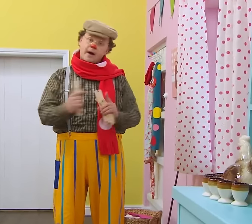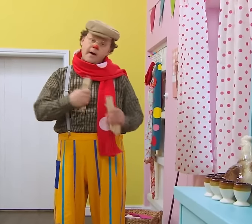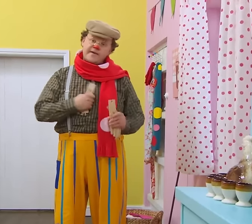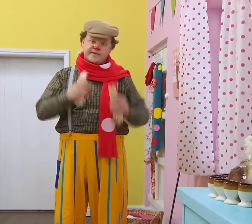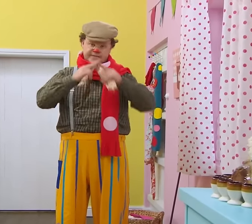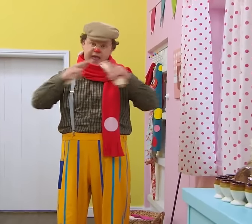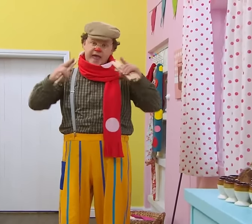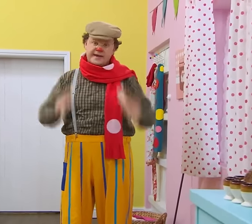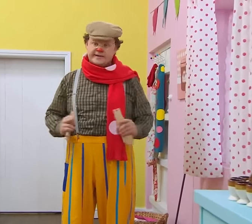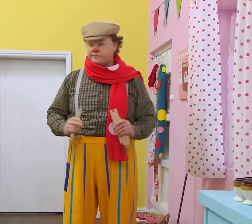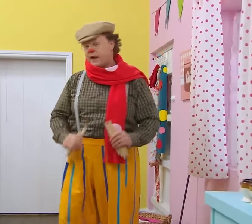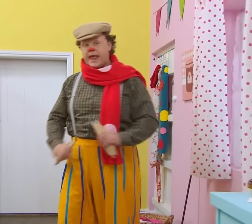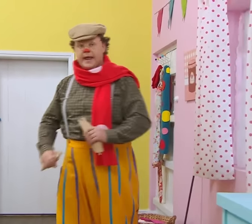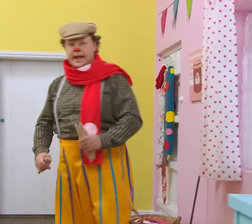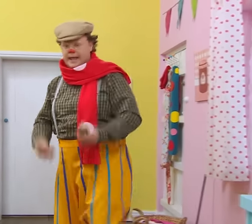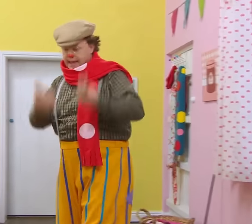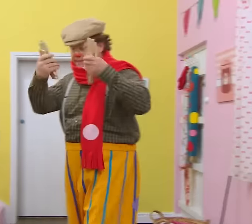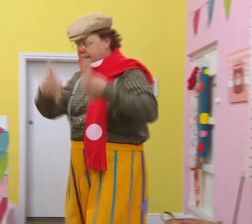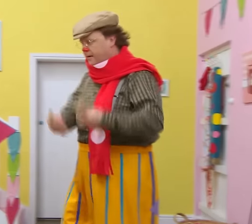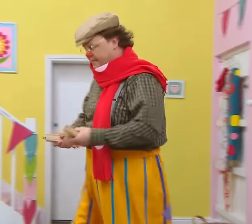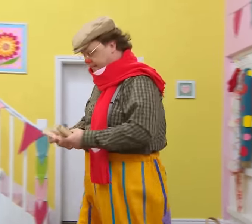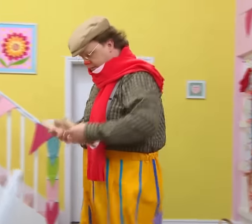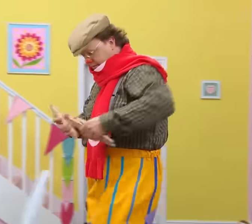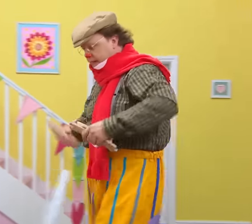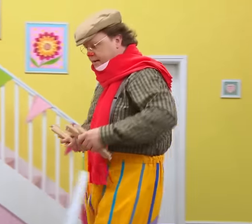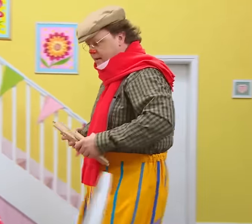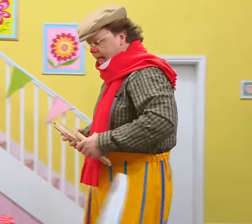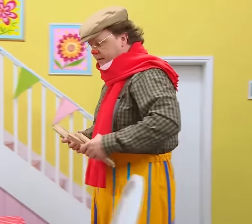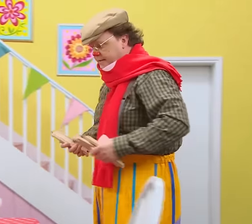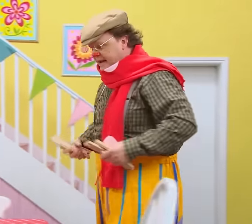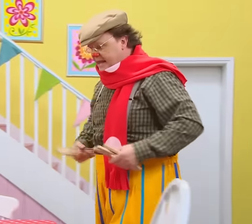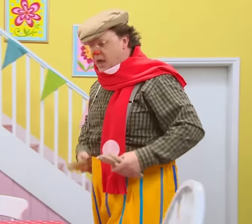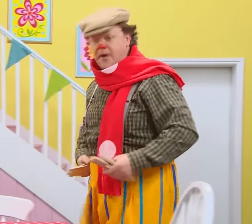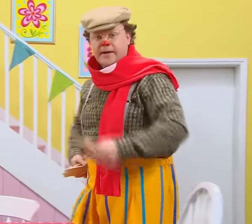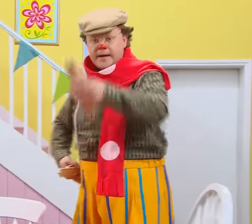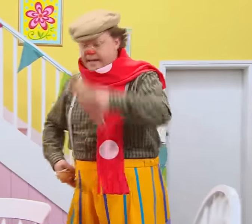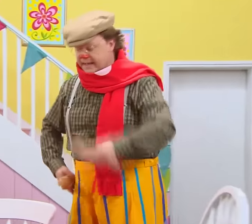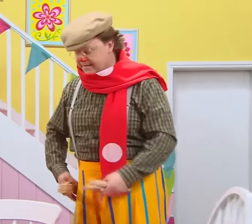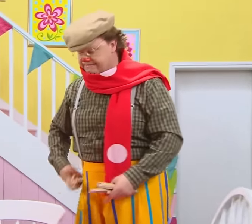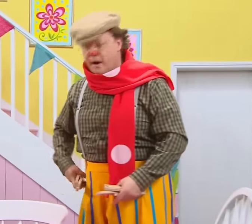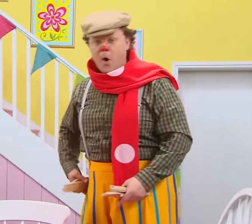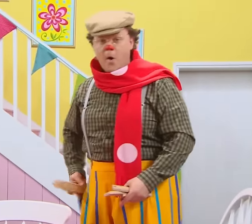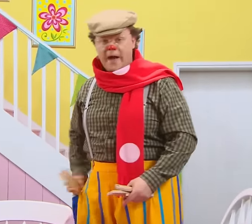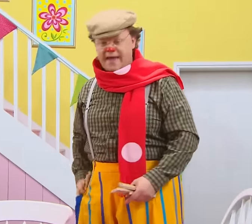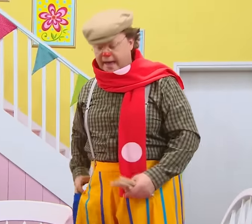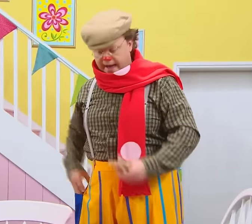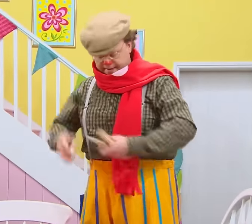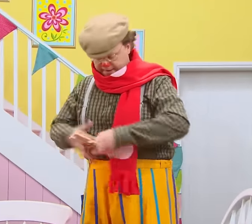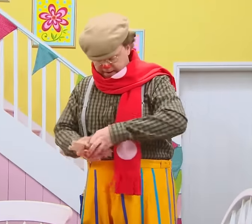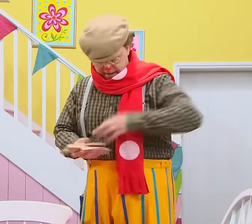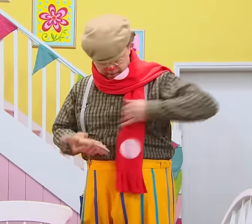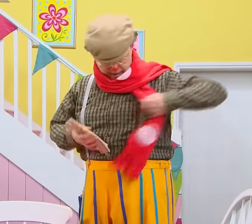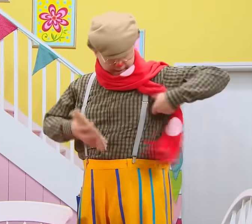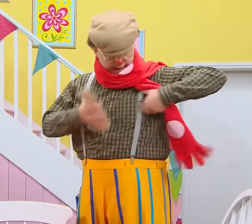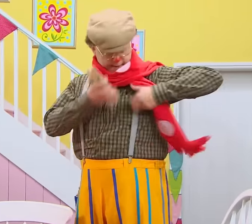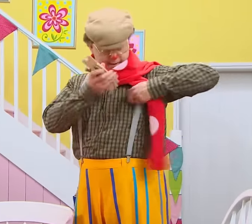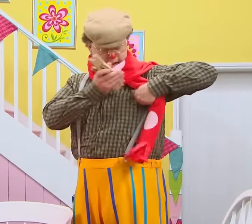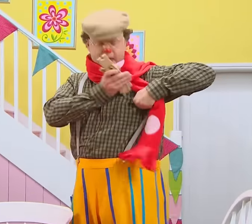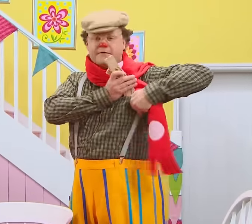my shed, really. I mean, honestly, what's going... Hang on a minute. Look, there's more here. Oh, I don't know. I've